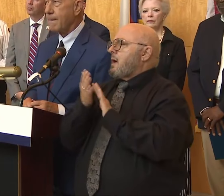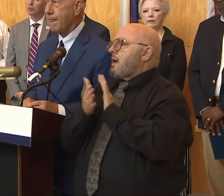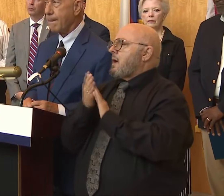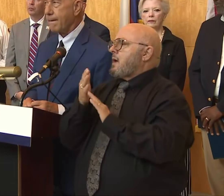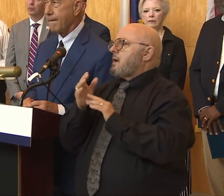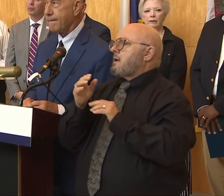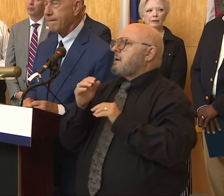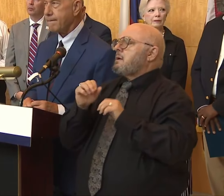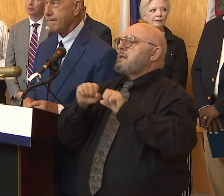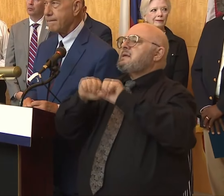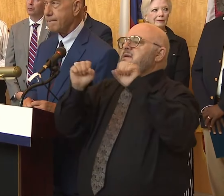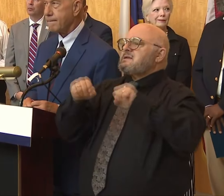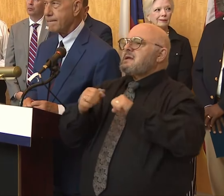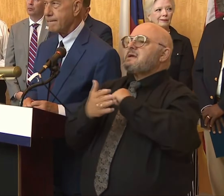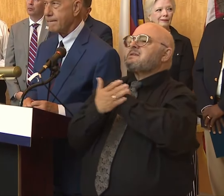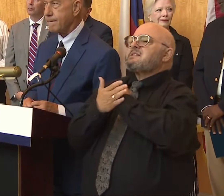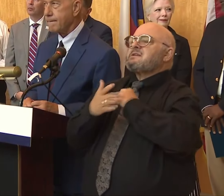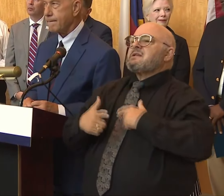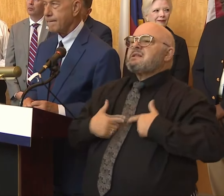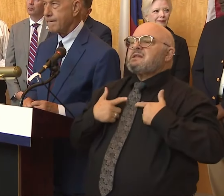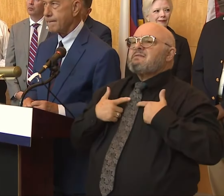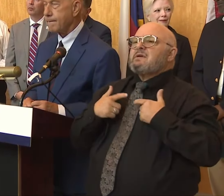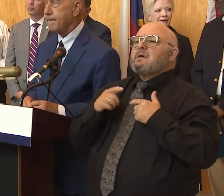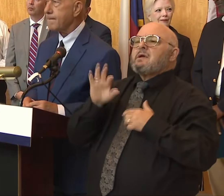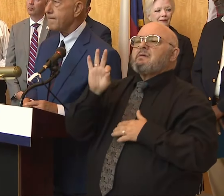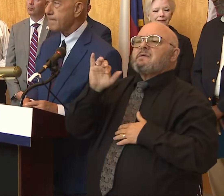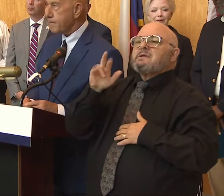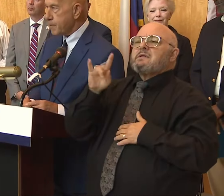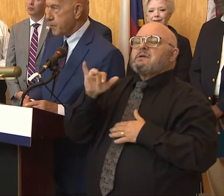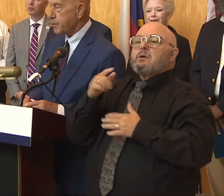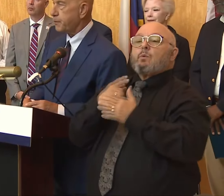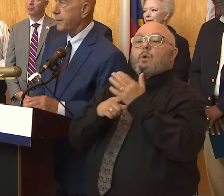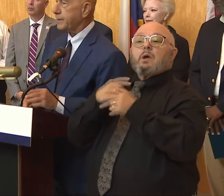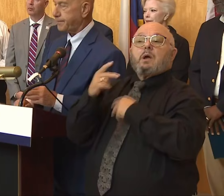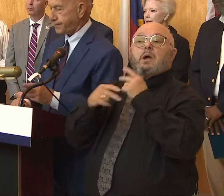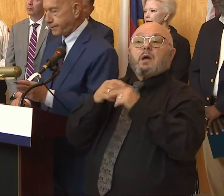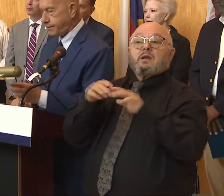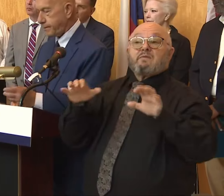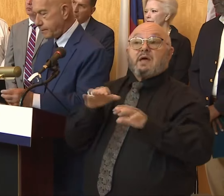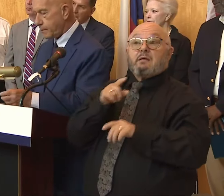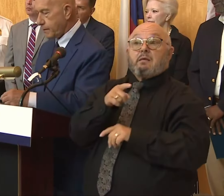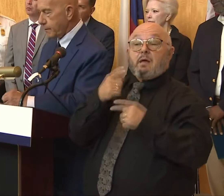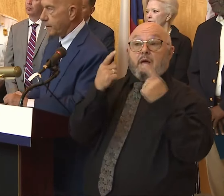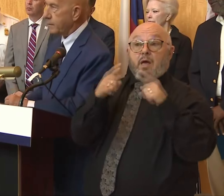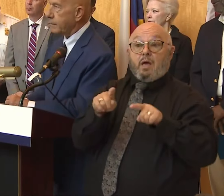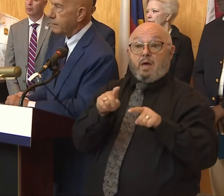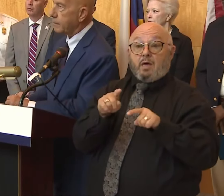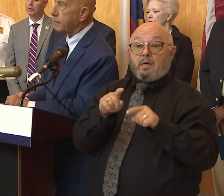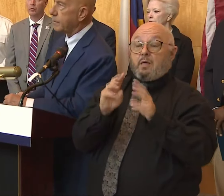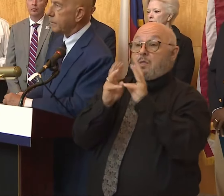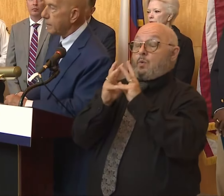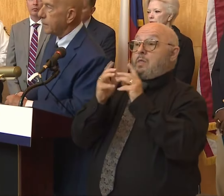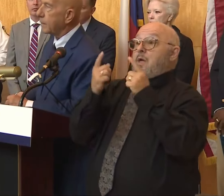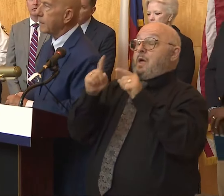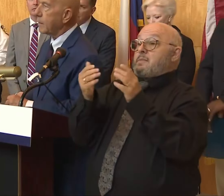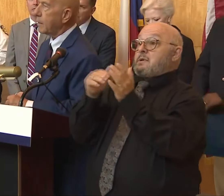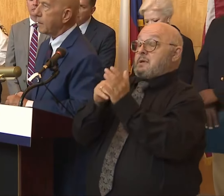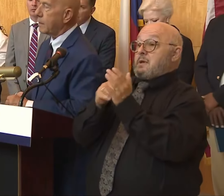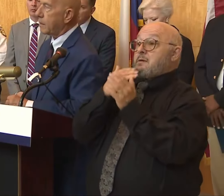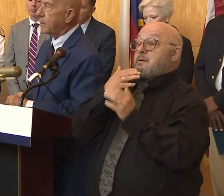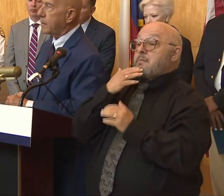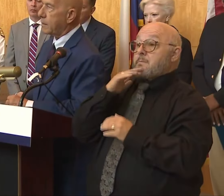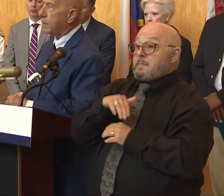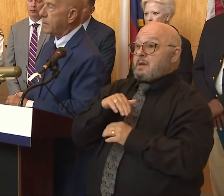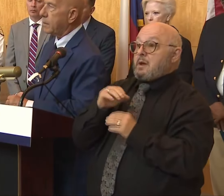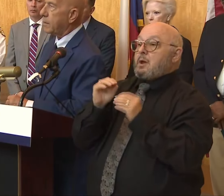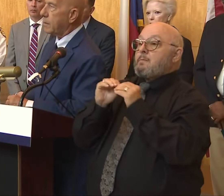living facilities. What type of action can they expect in the event that weather gets bad once again and